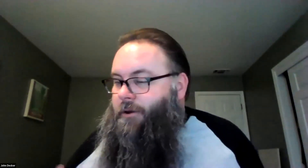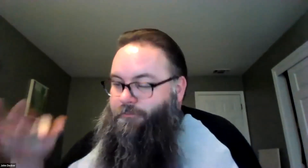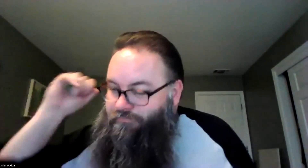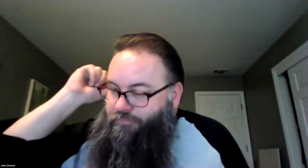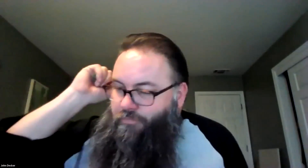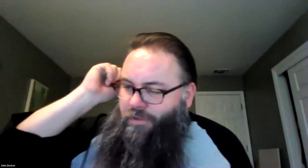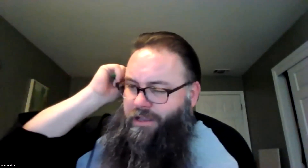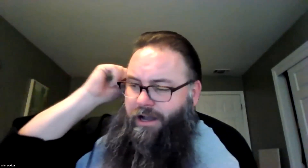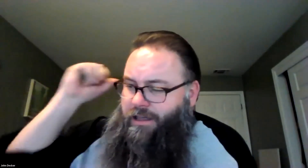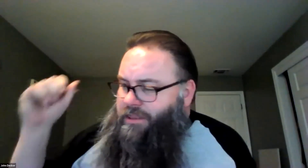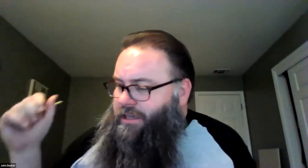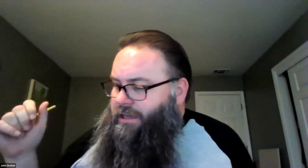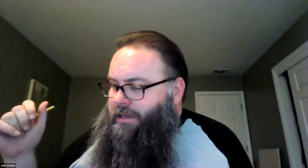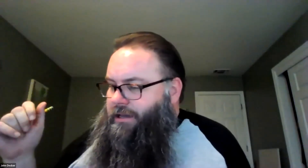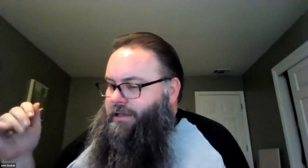lists.